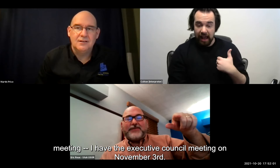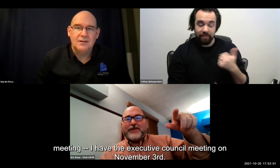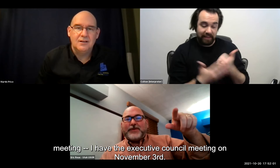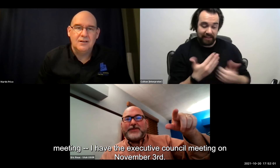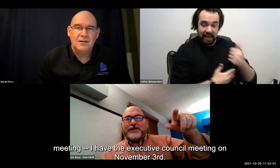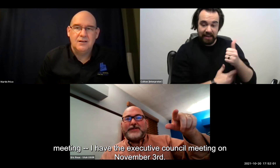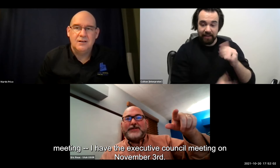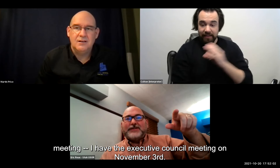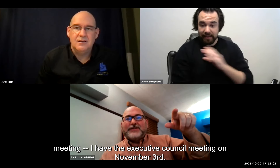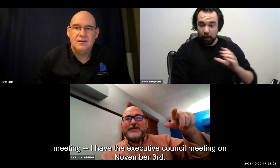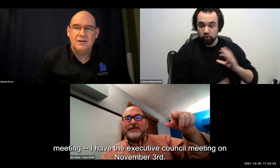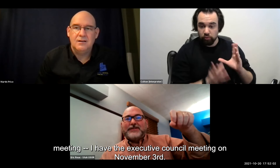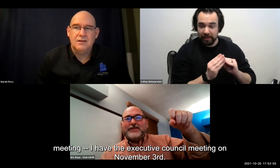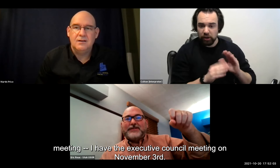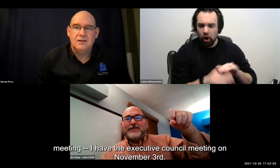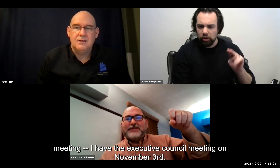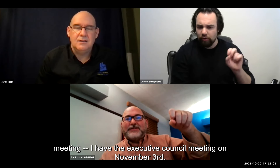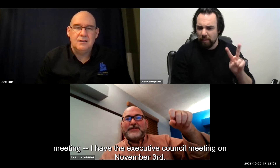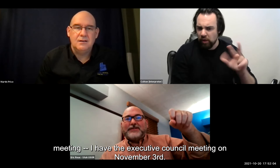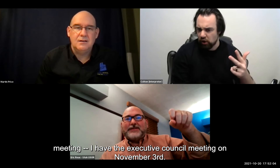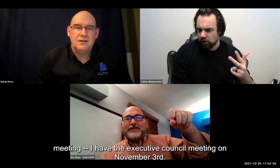meeting on November 3rd.